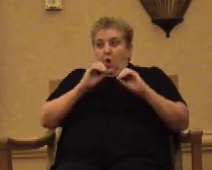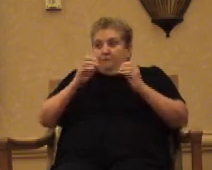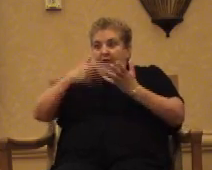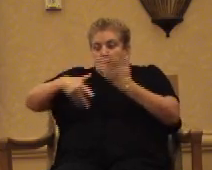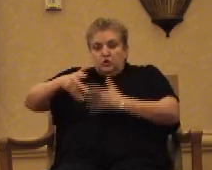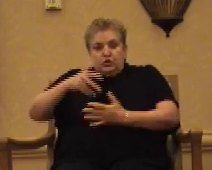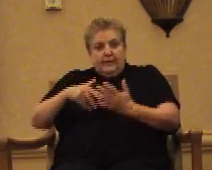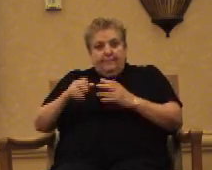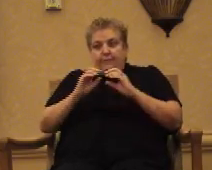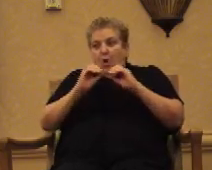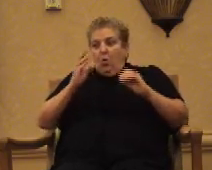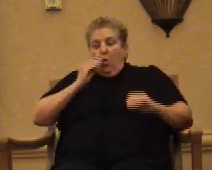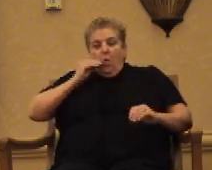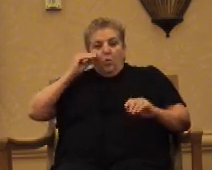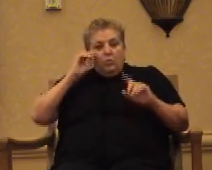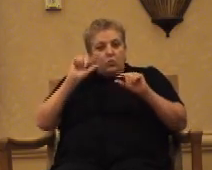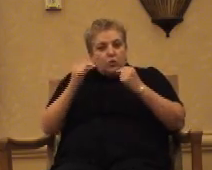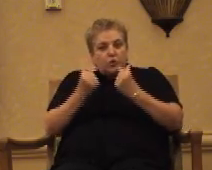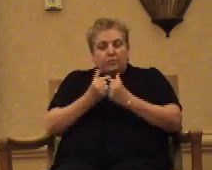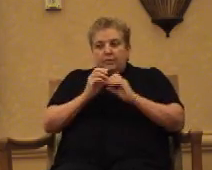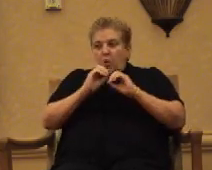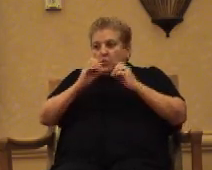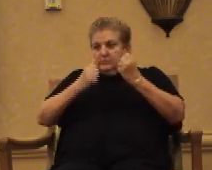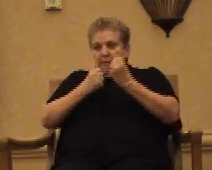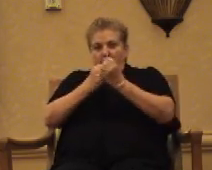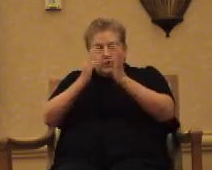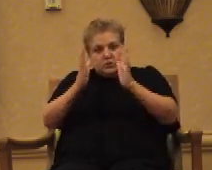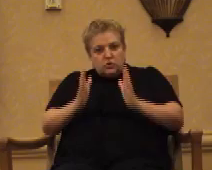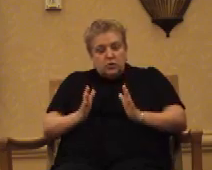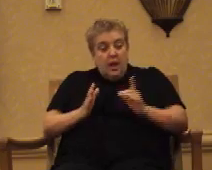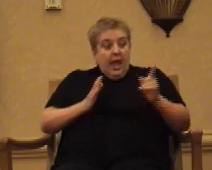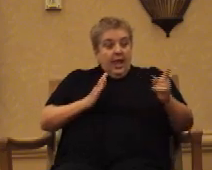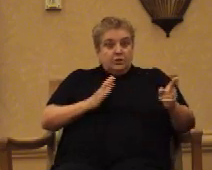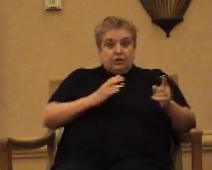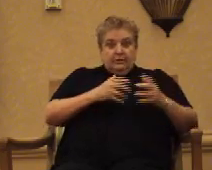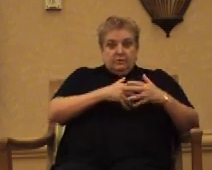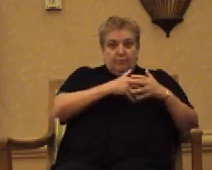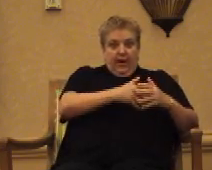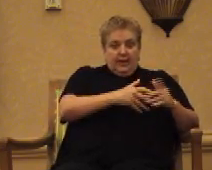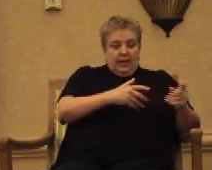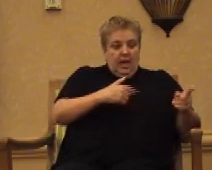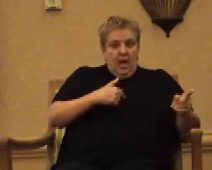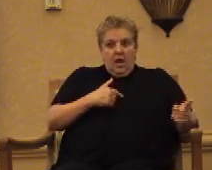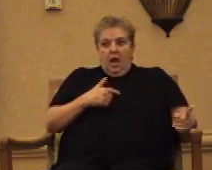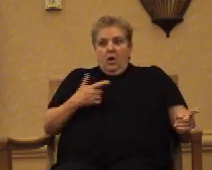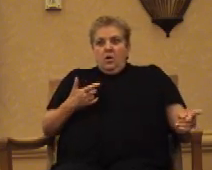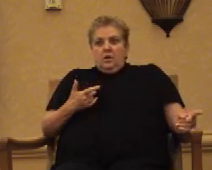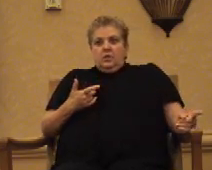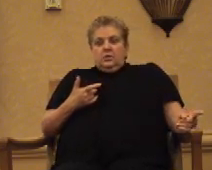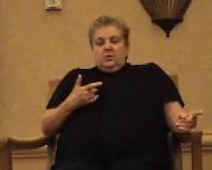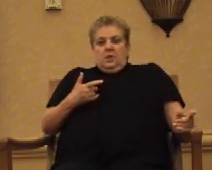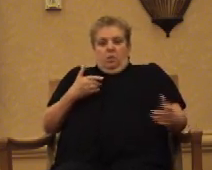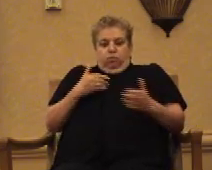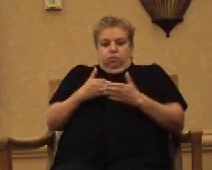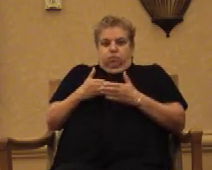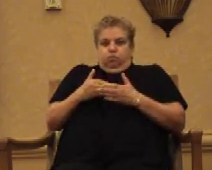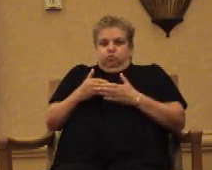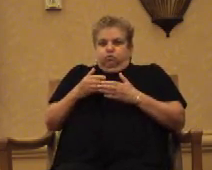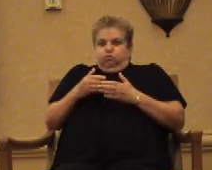have a home group. I did not have a sponsor. And she got pregnant, and I was as close to drinking as a person can get. And